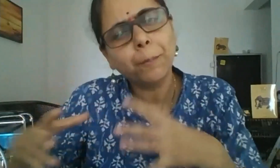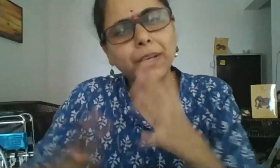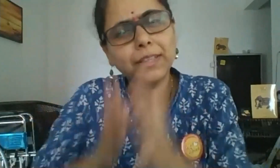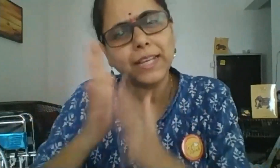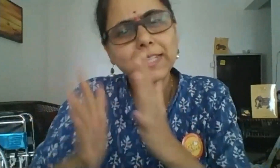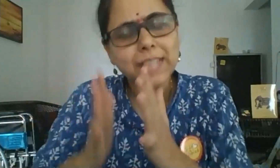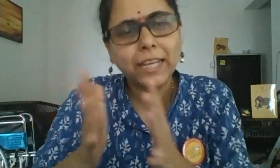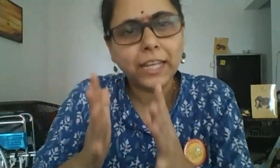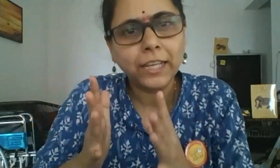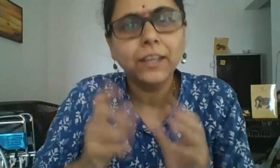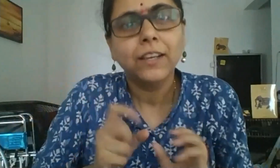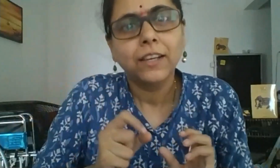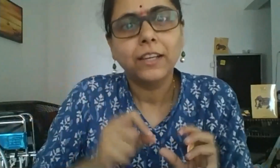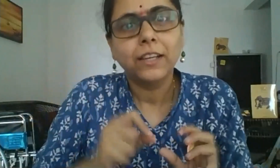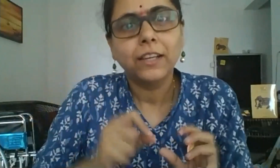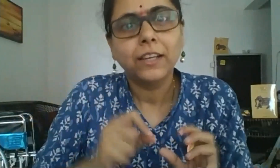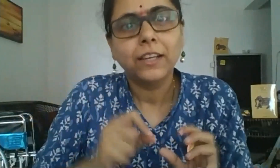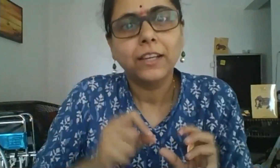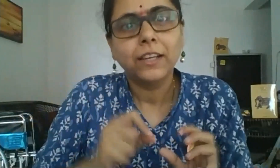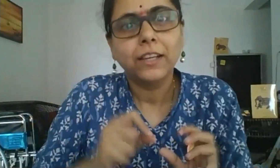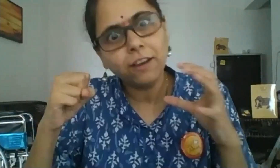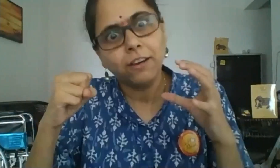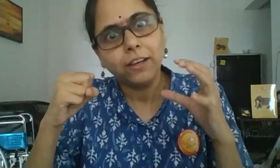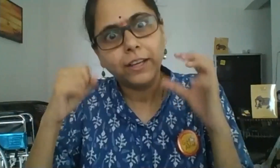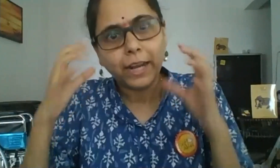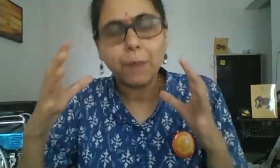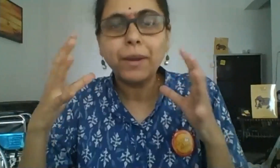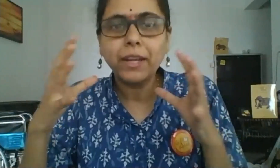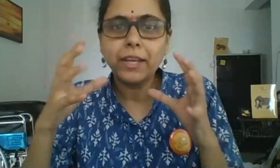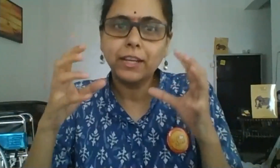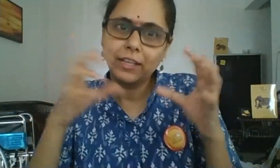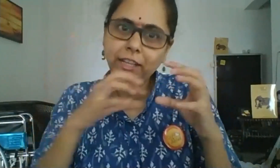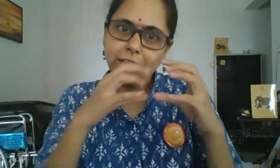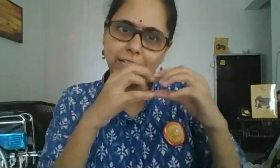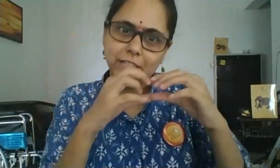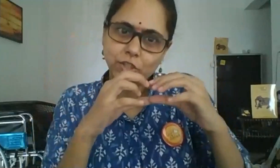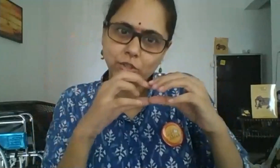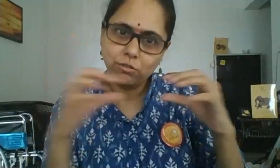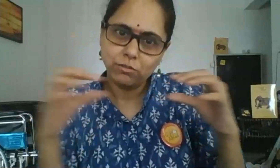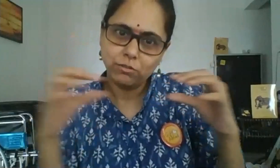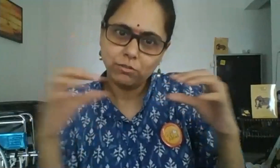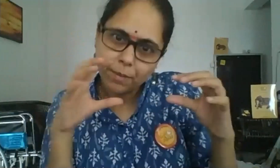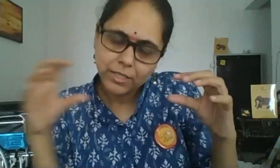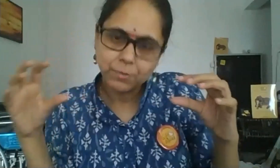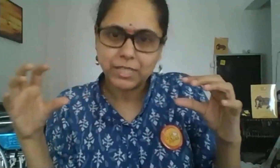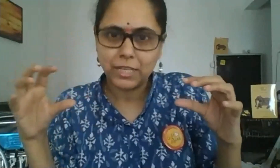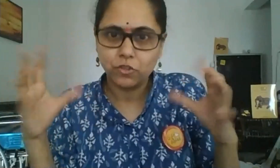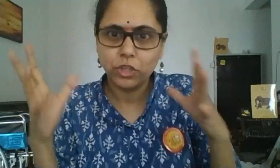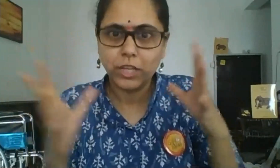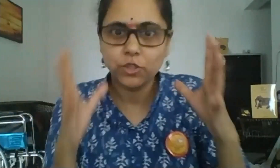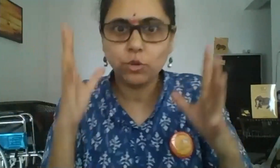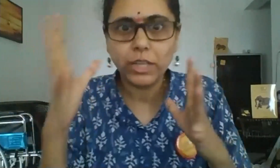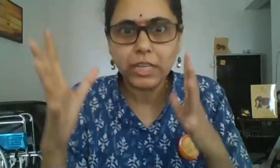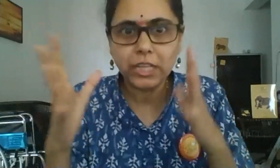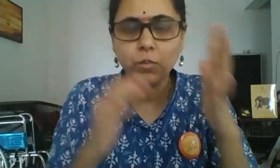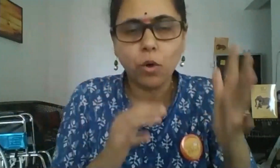from birth they are signing India, grammatically it is grammar is missing. So there is no is,